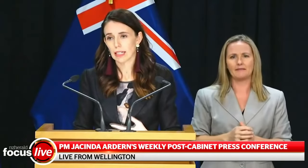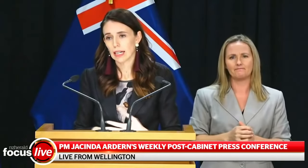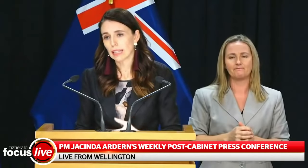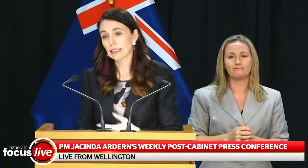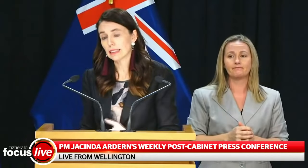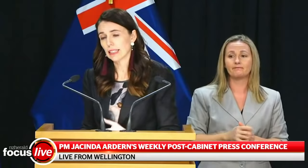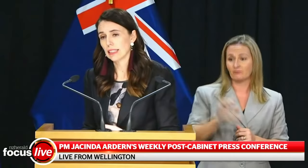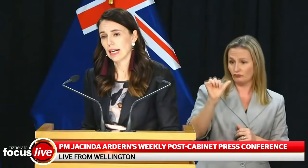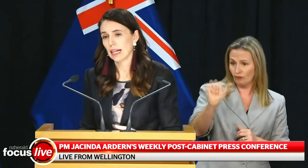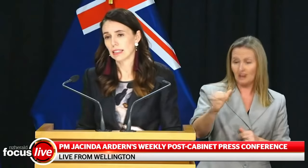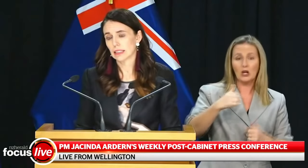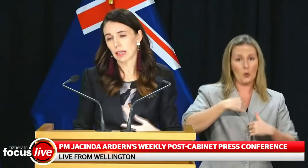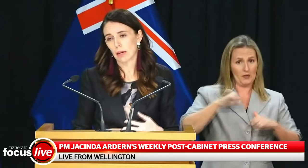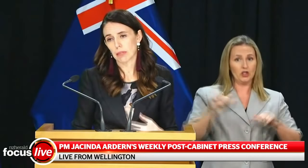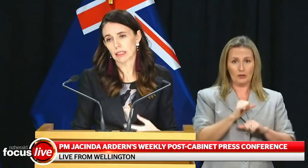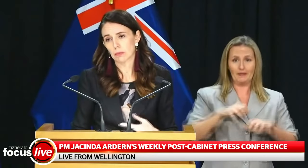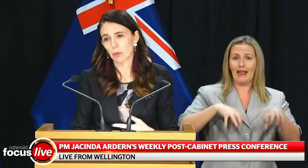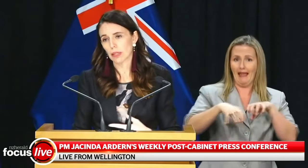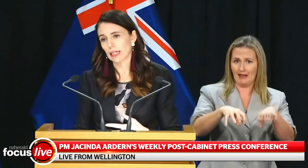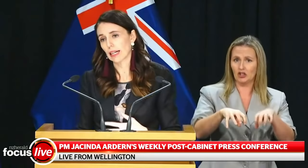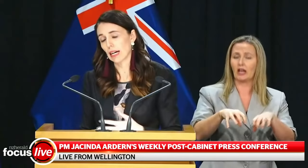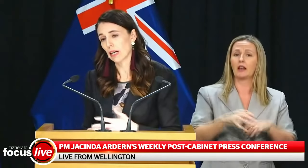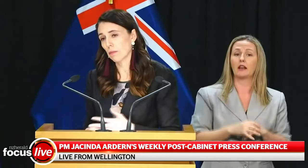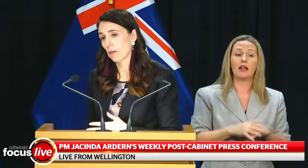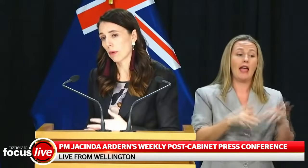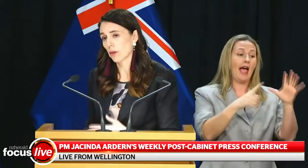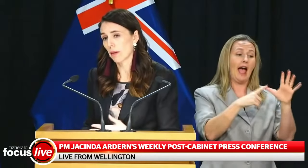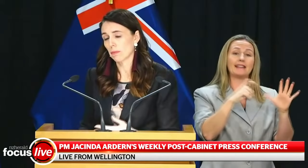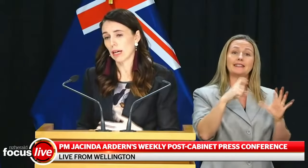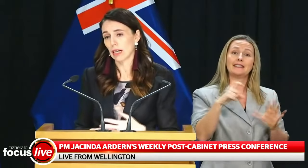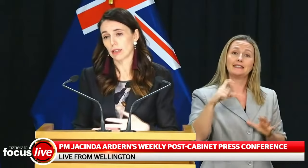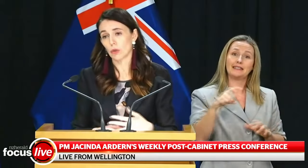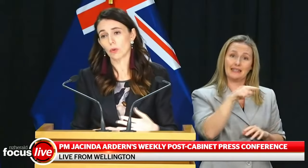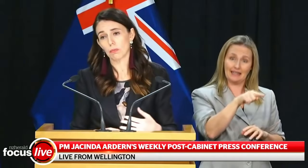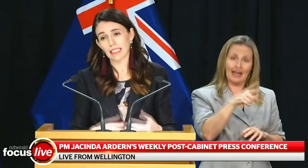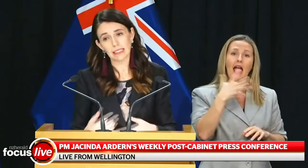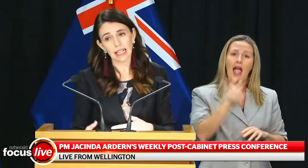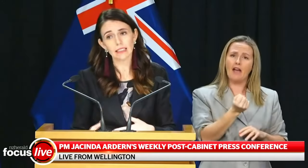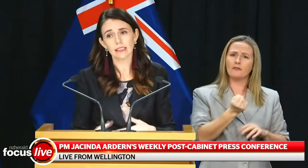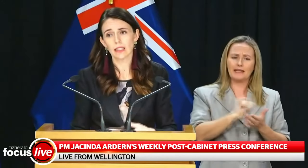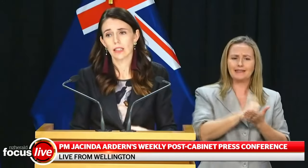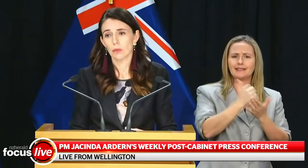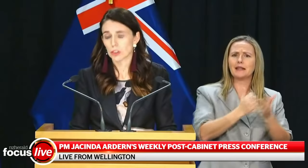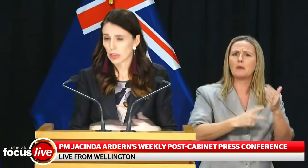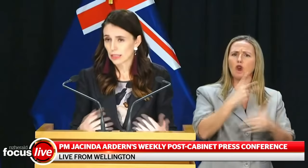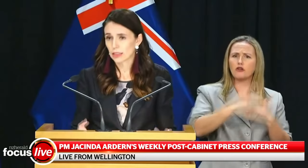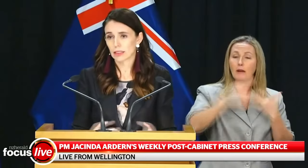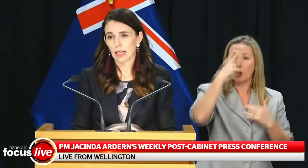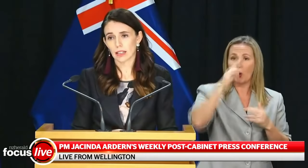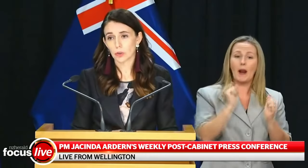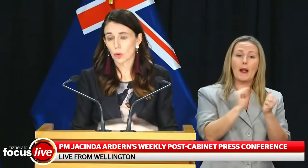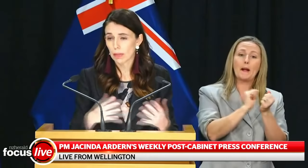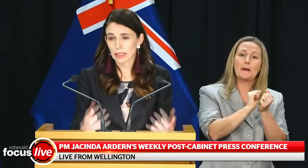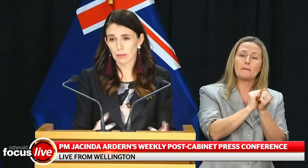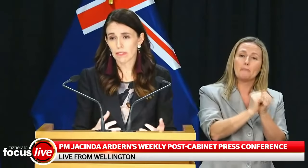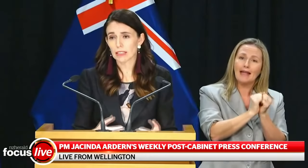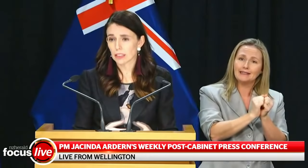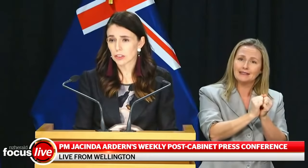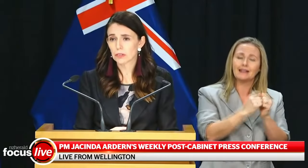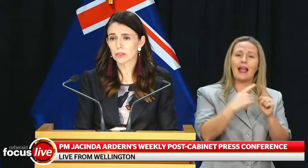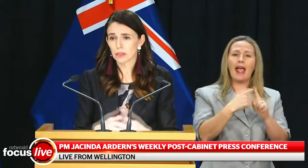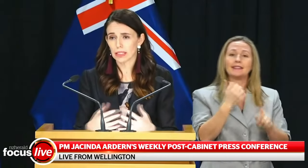front. ACC has been supporting a program called Mates and Dates, which does talk about